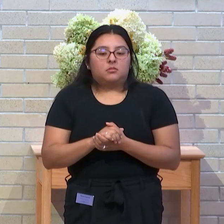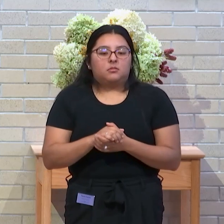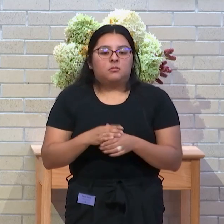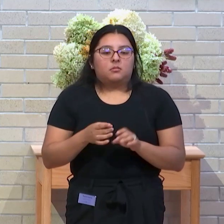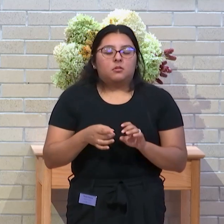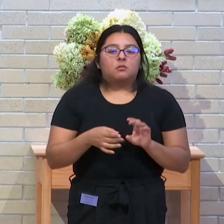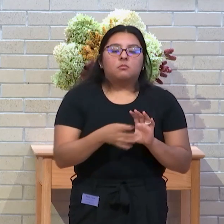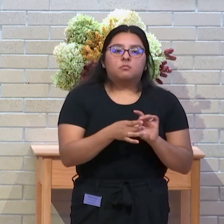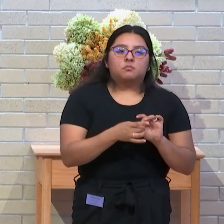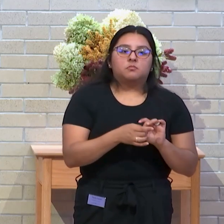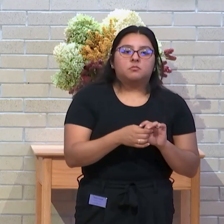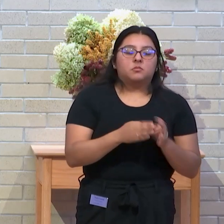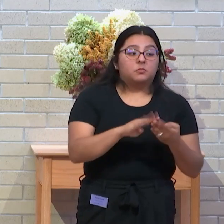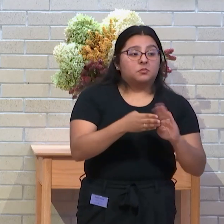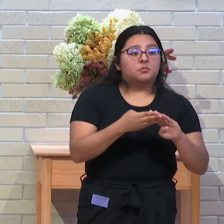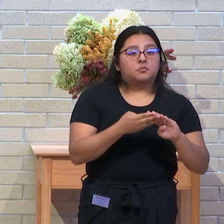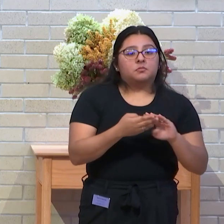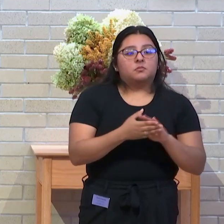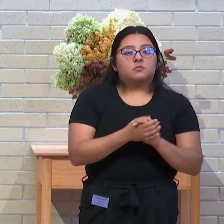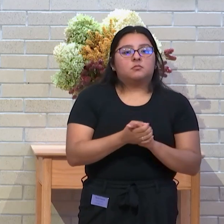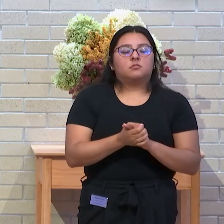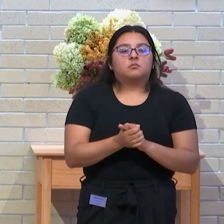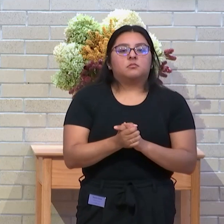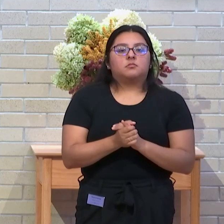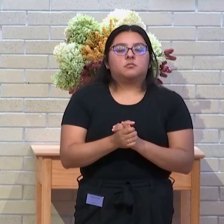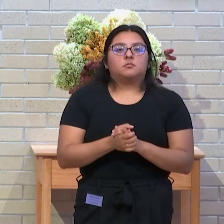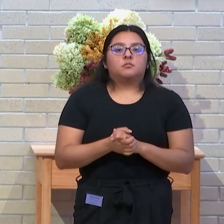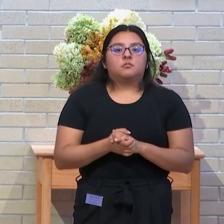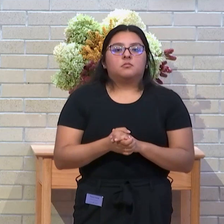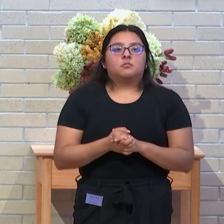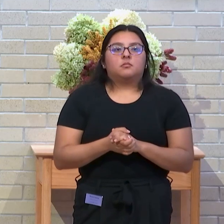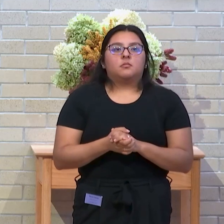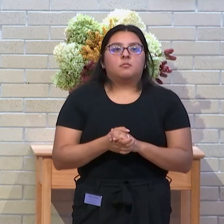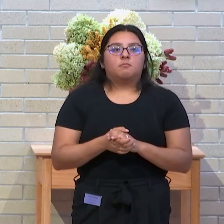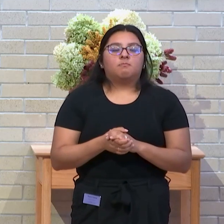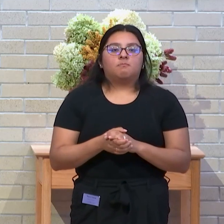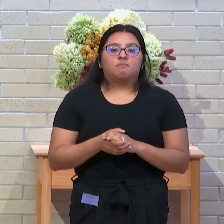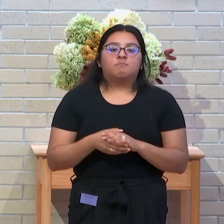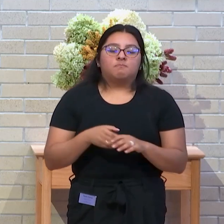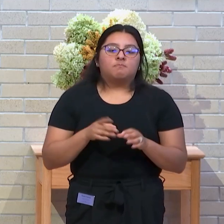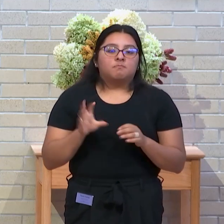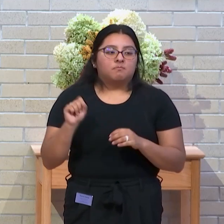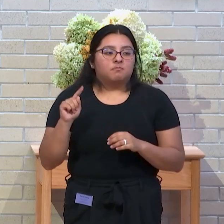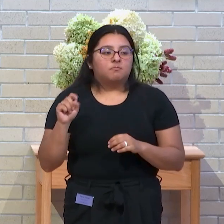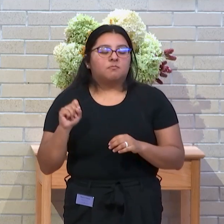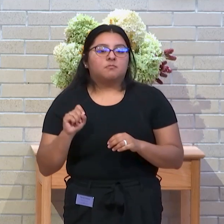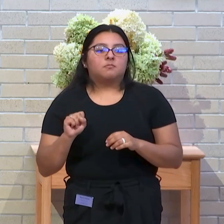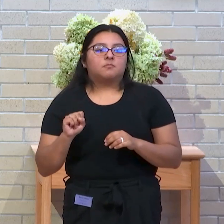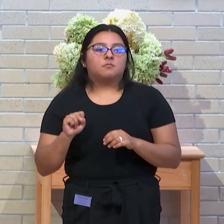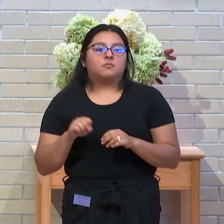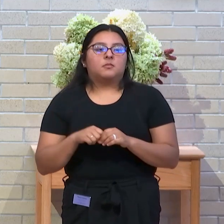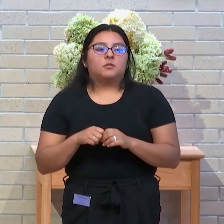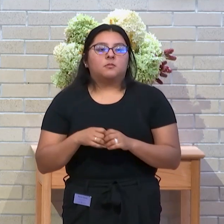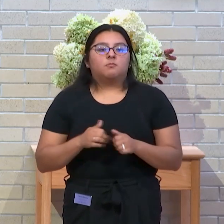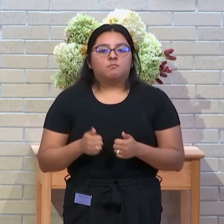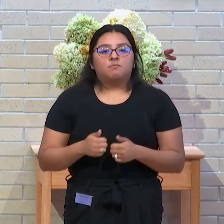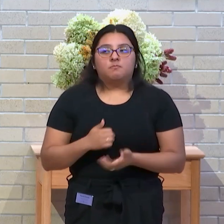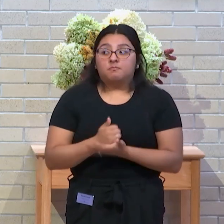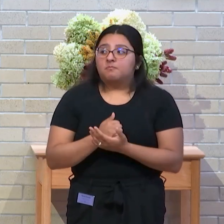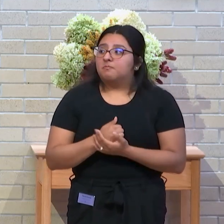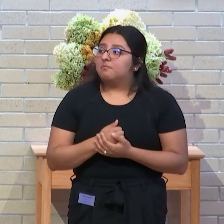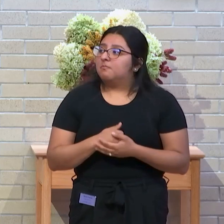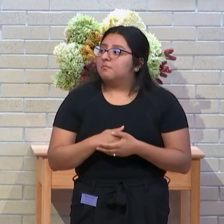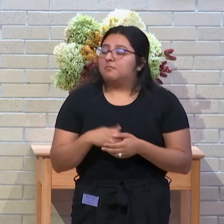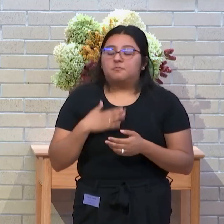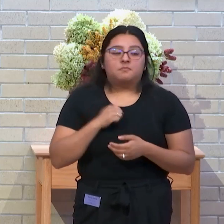on community, and engaging in the space before us. This is what SST gives us all the opportunity to have. Thank